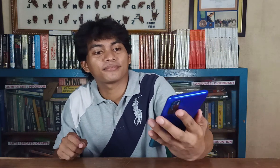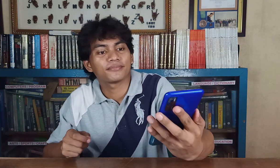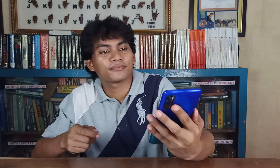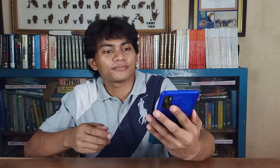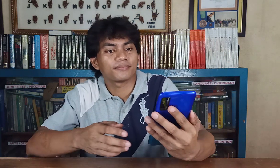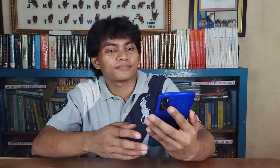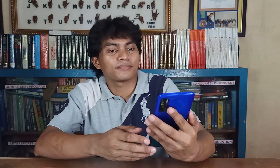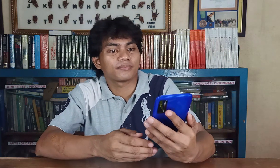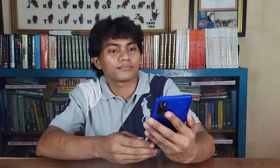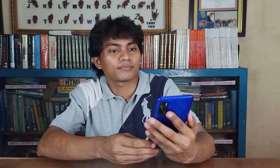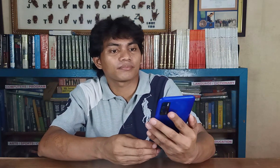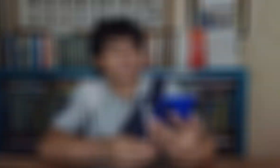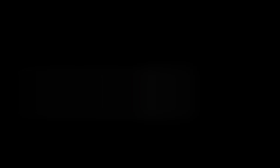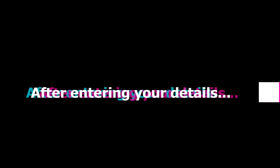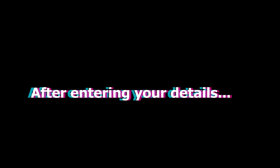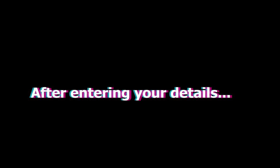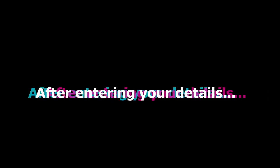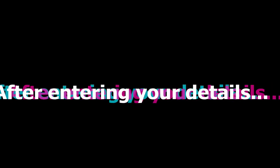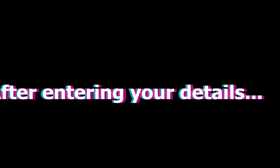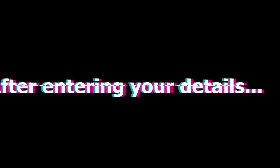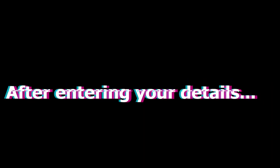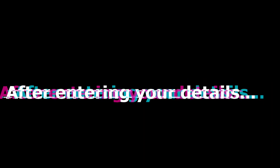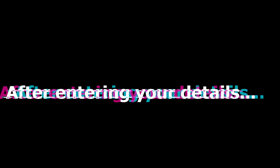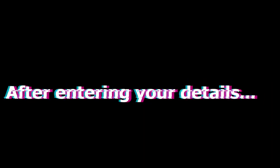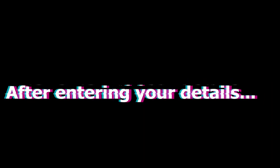After entering your details,